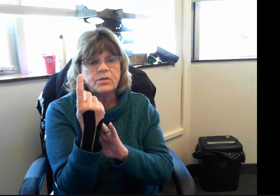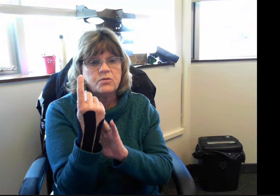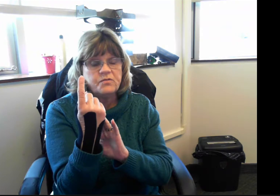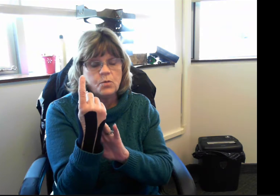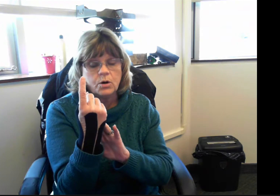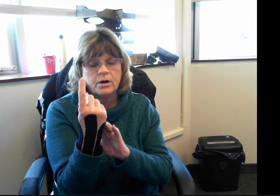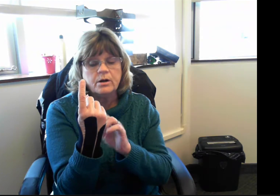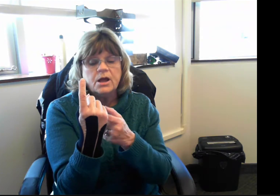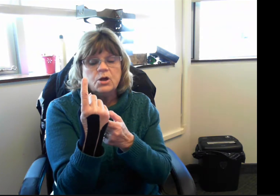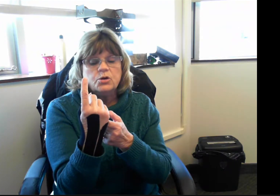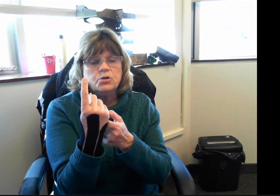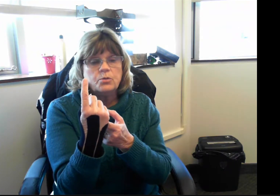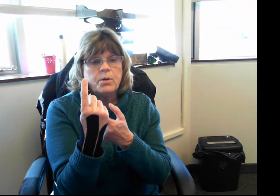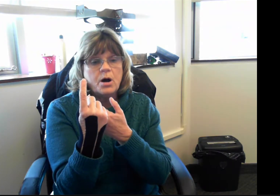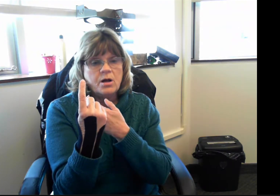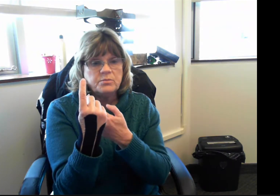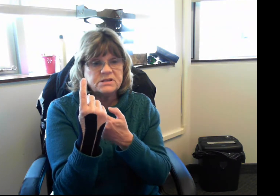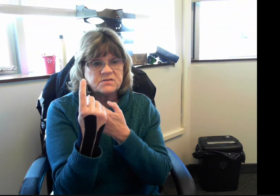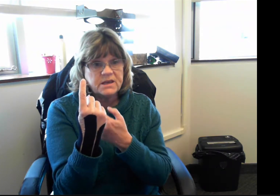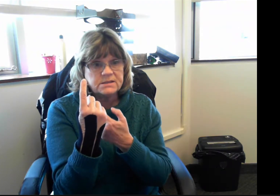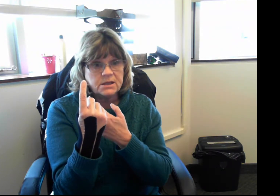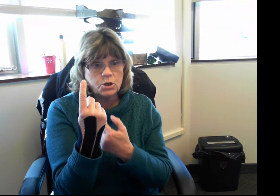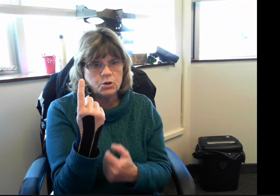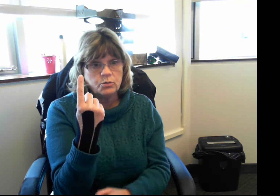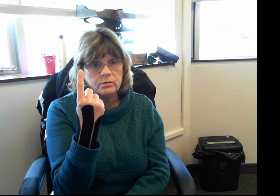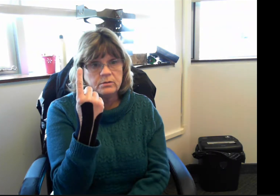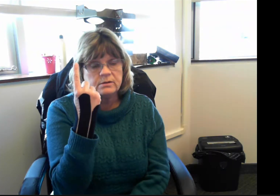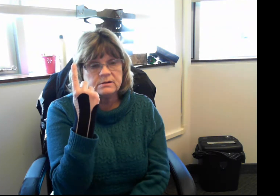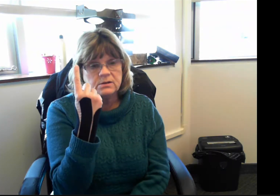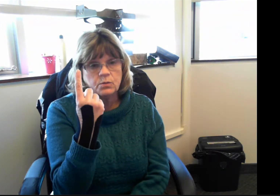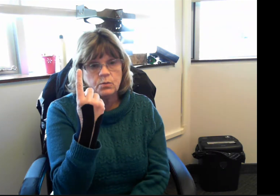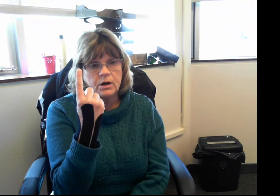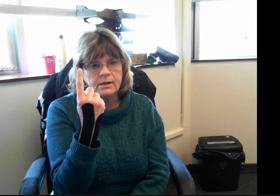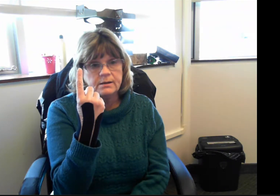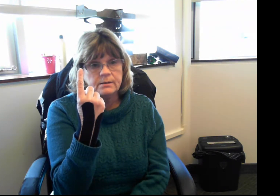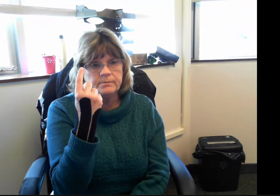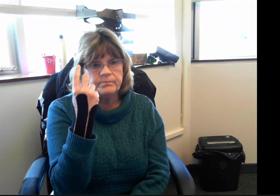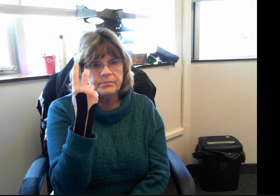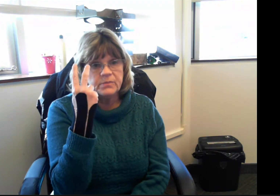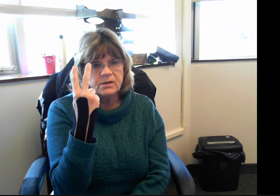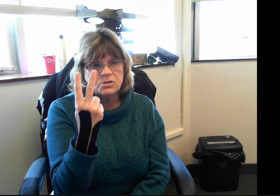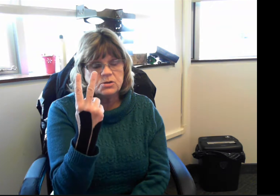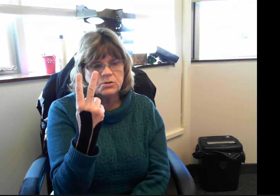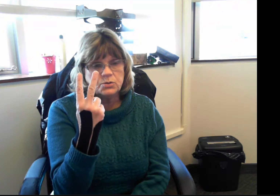through 4, your palm is facing you. 1,